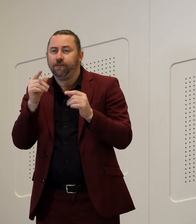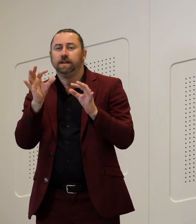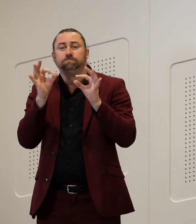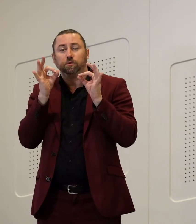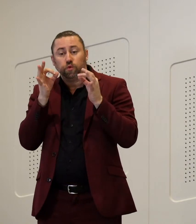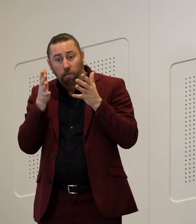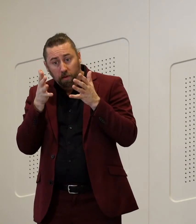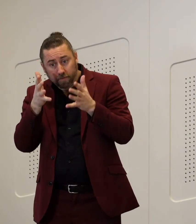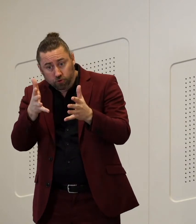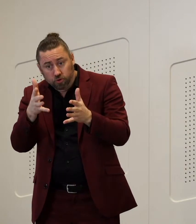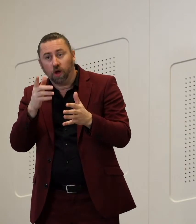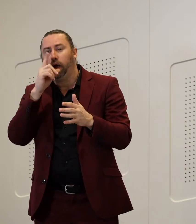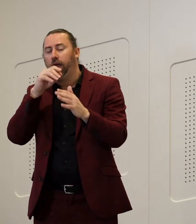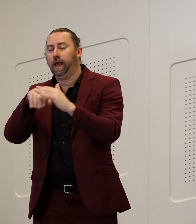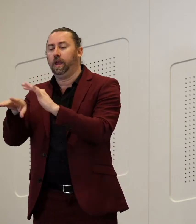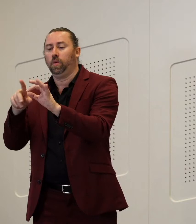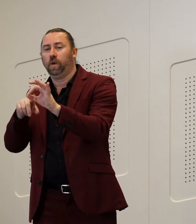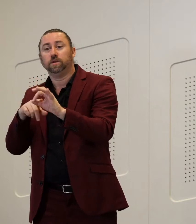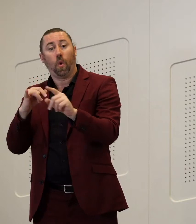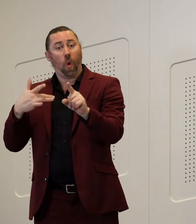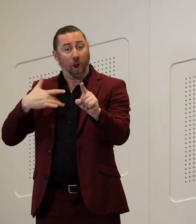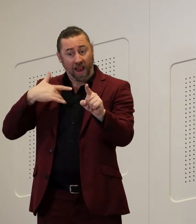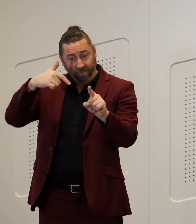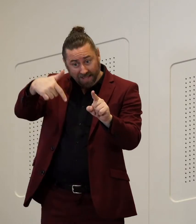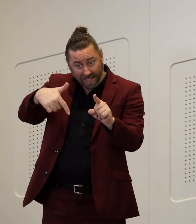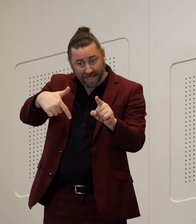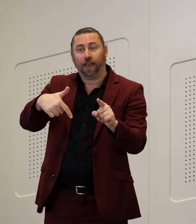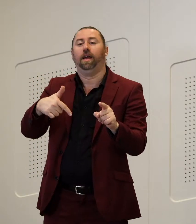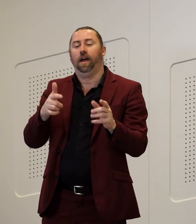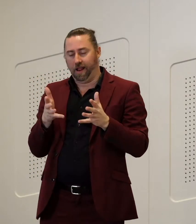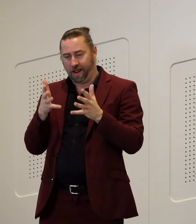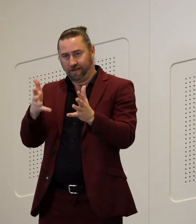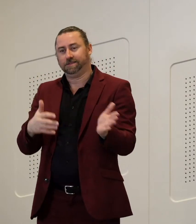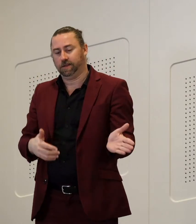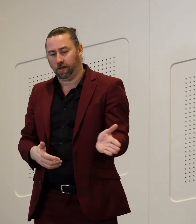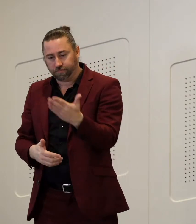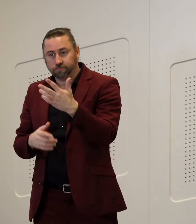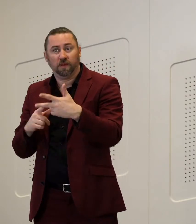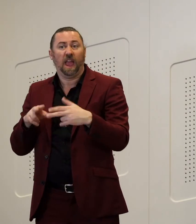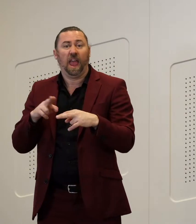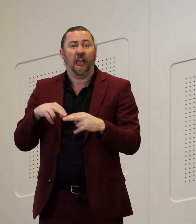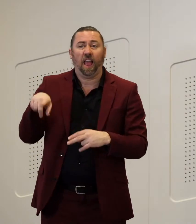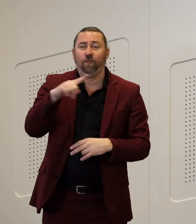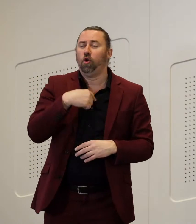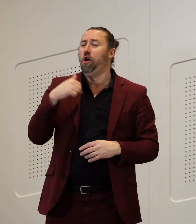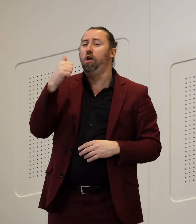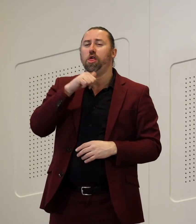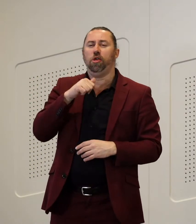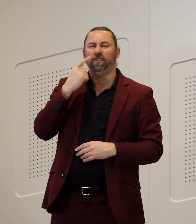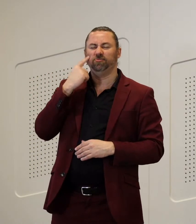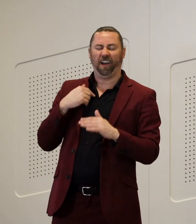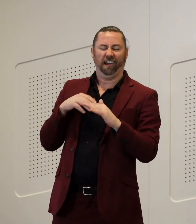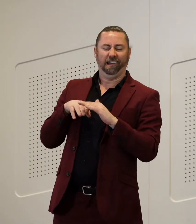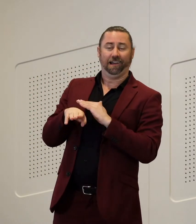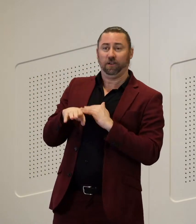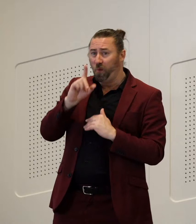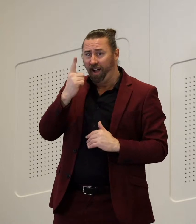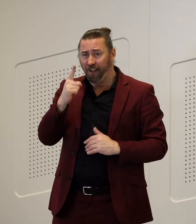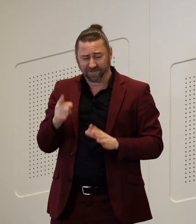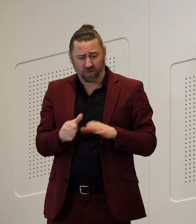exemption or are a returning Queenslander, they will not be allowed in, and in fact they will be placed into hotel quarantine.